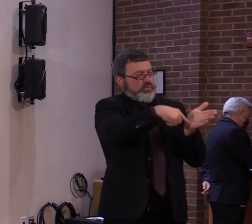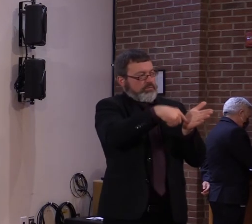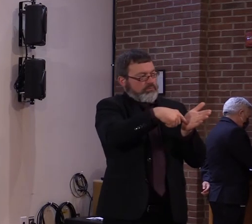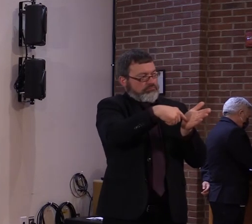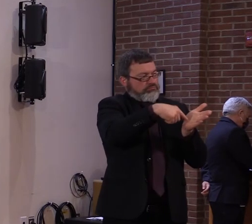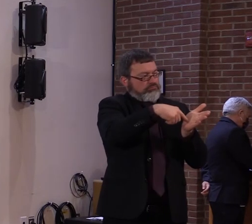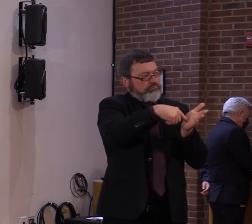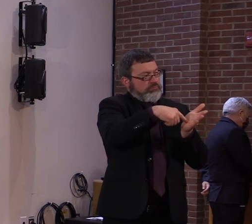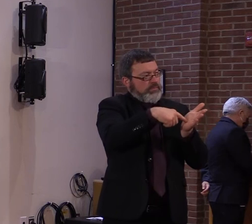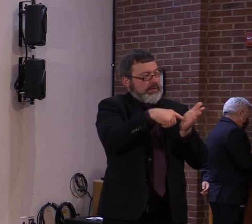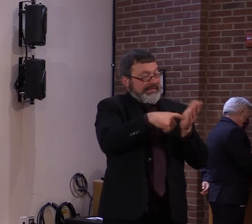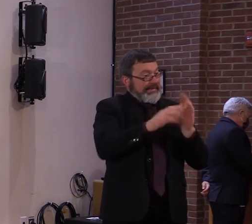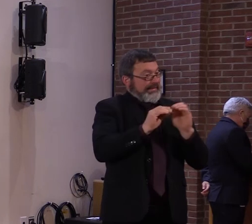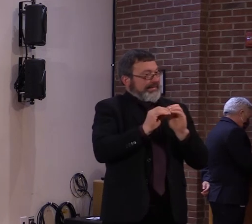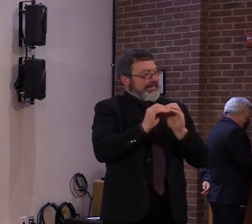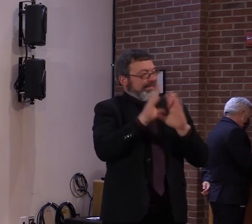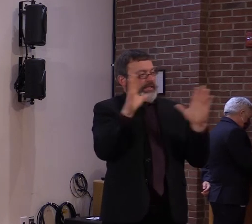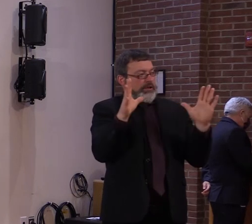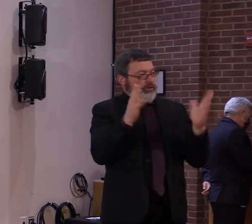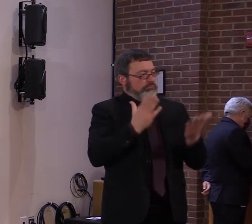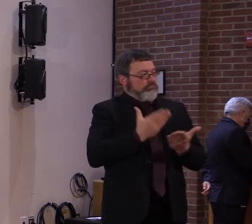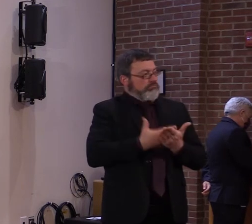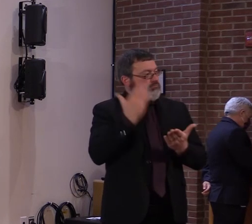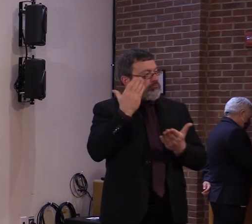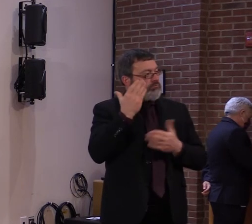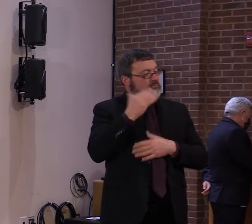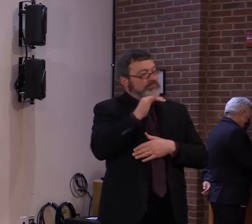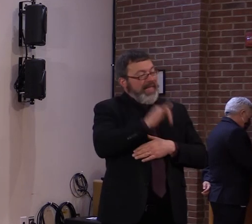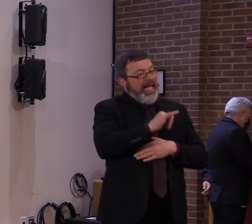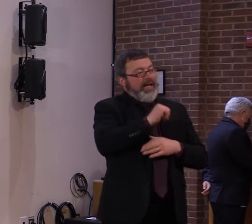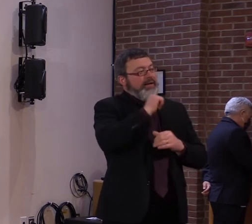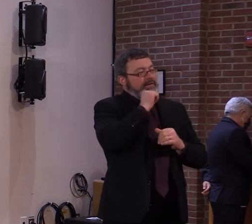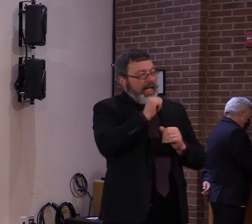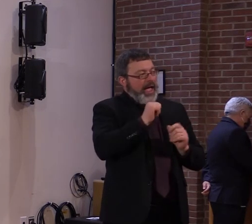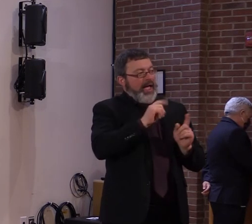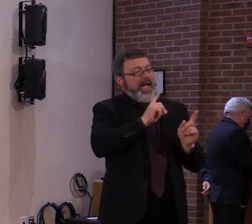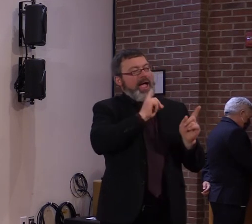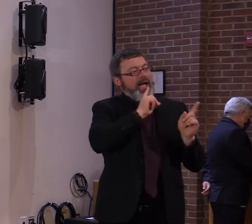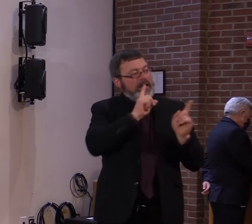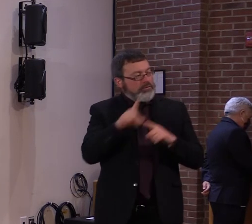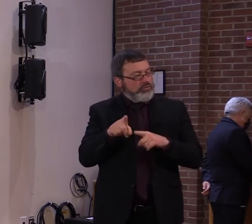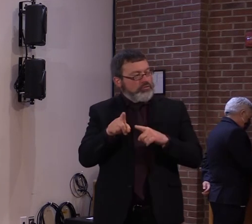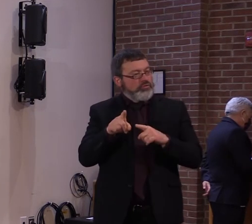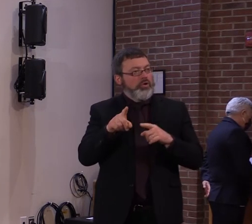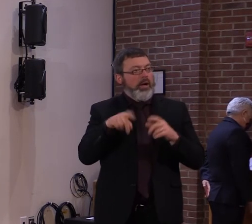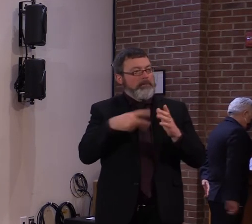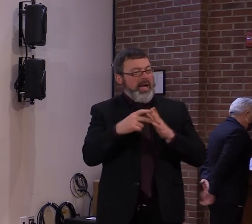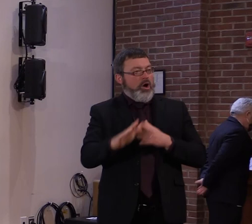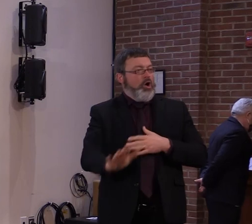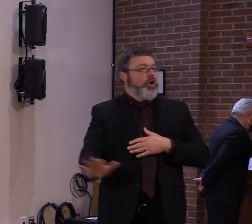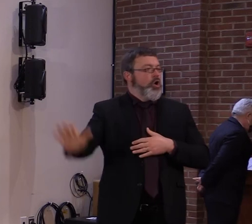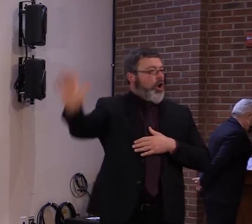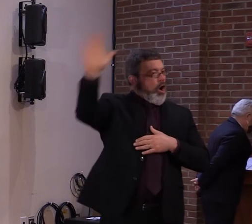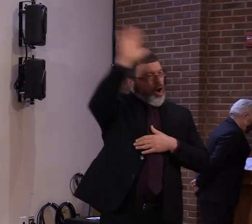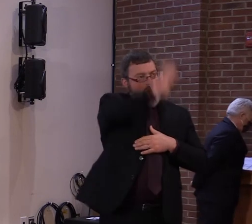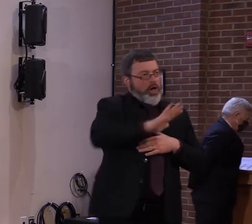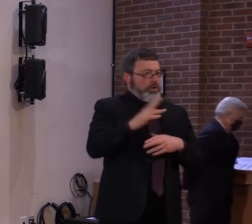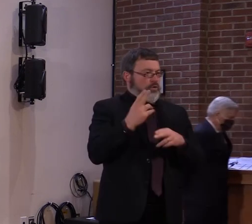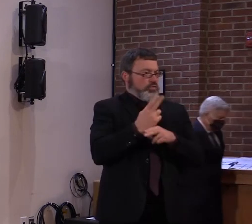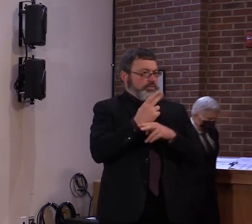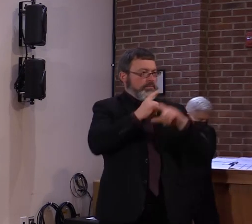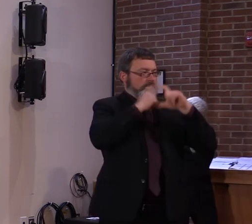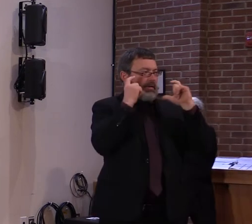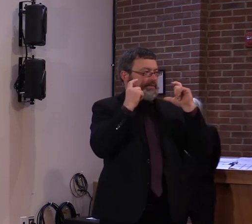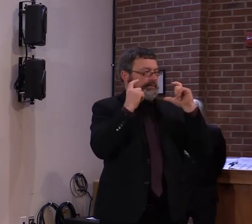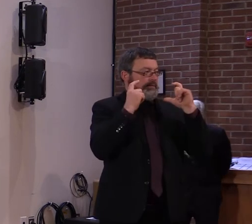did not answer the question about whether widespread masking mitigates SARS-CoV-2 infection, but it was the